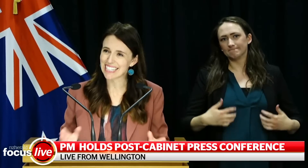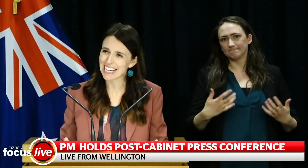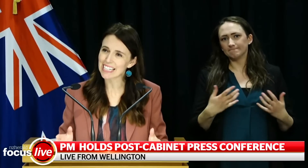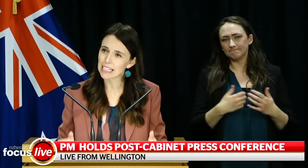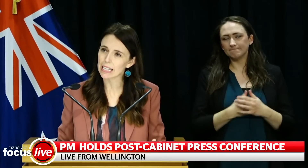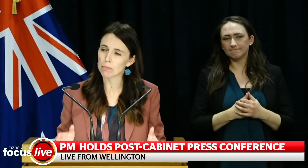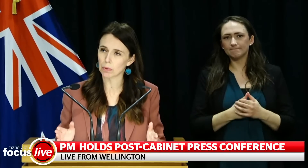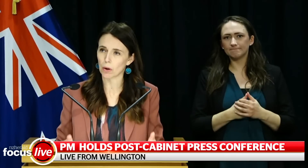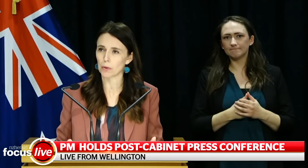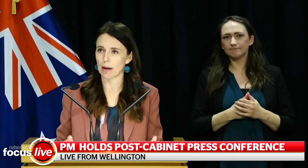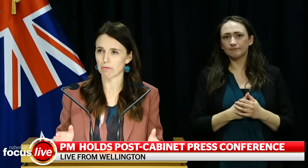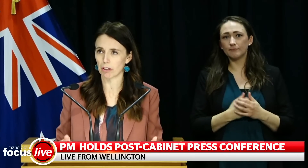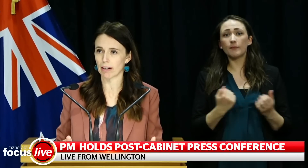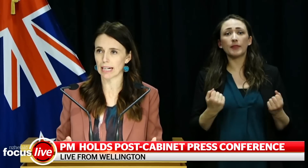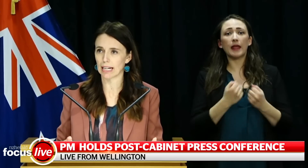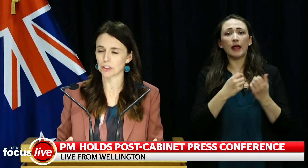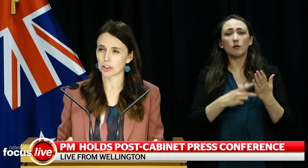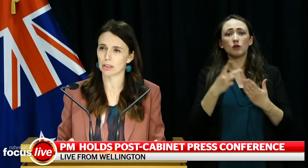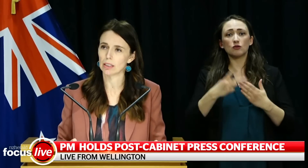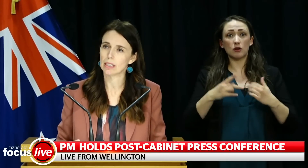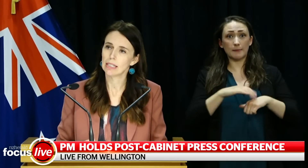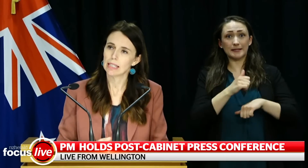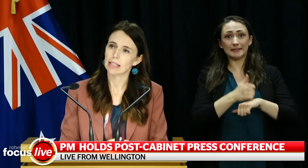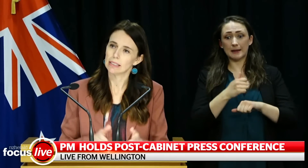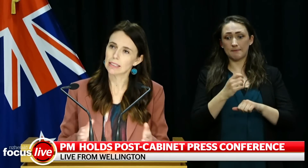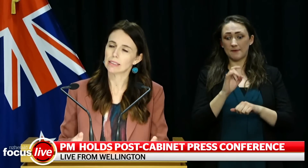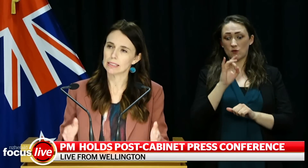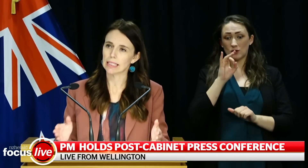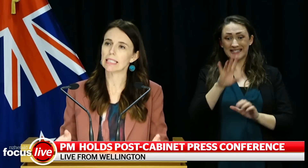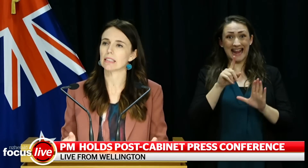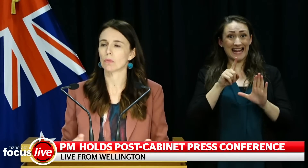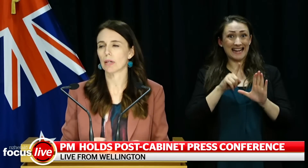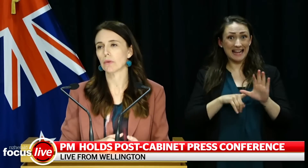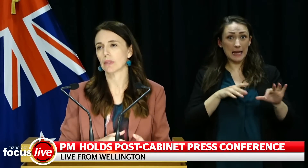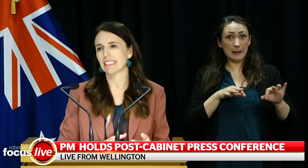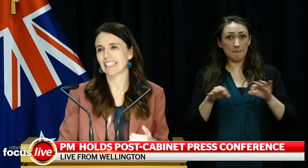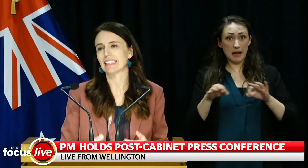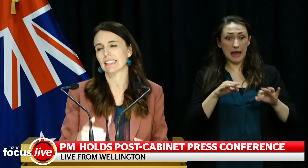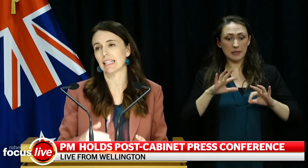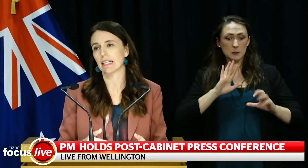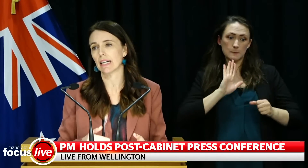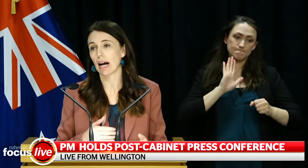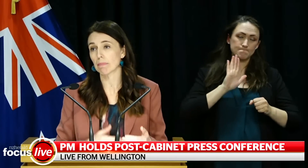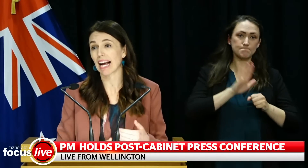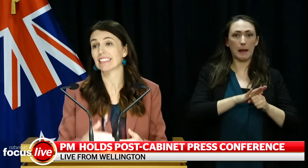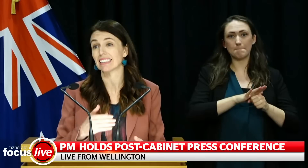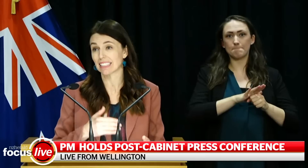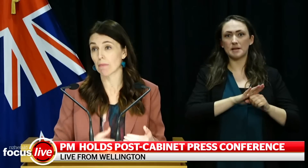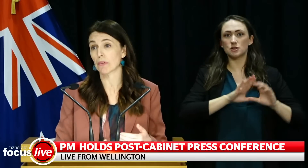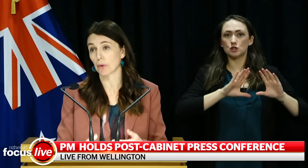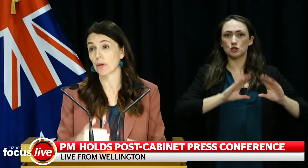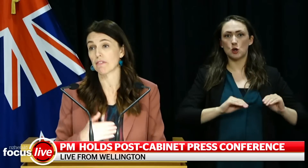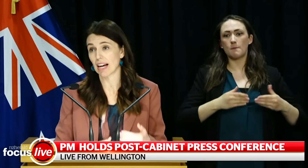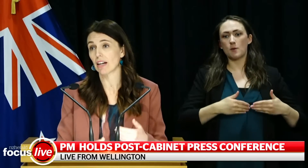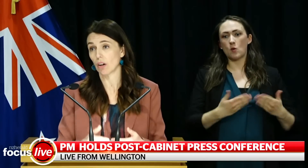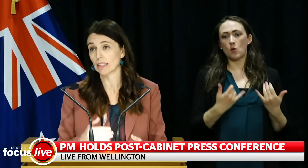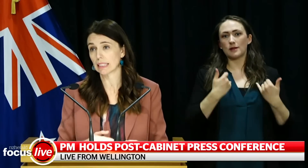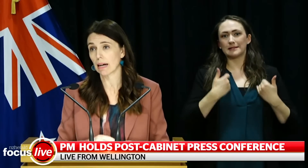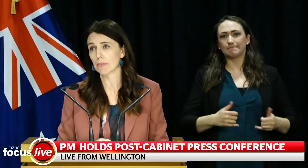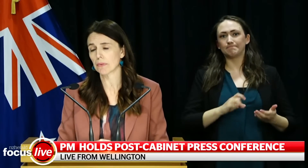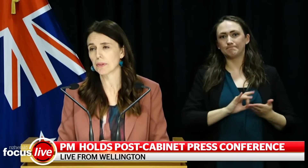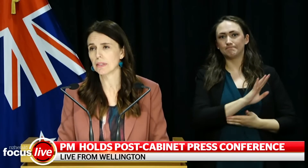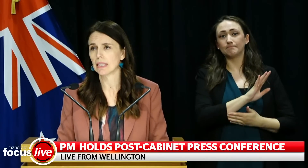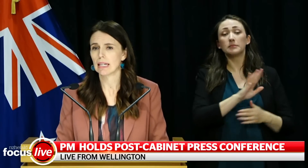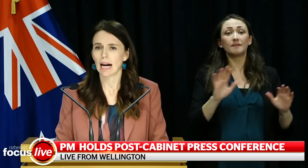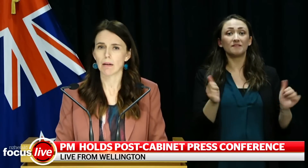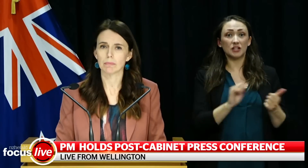is a 10-year program for eradication, that this is the season where you would tend to see cases come through if they are going to